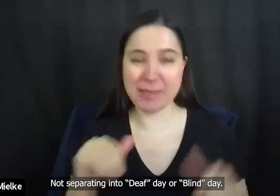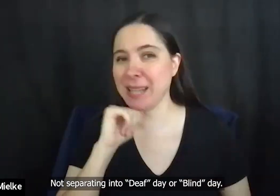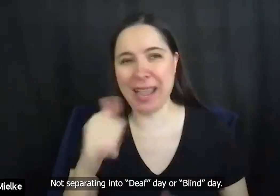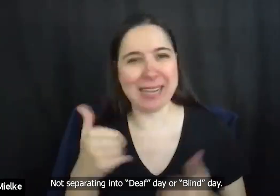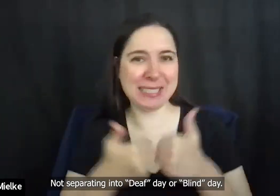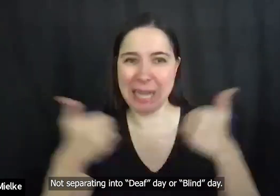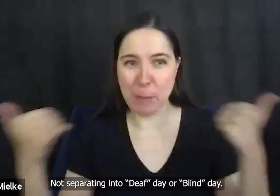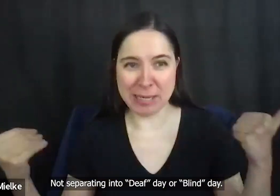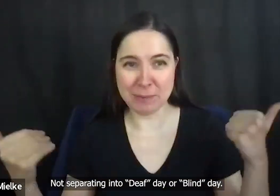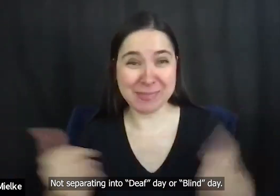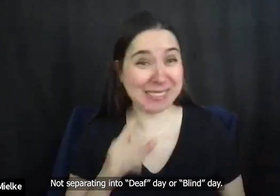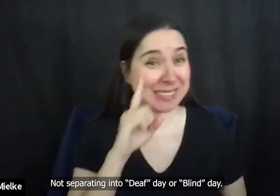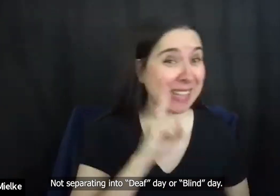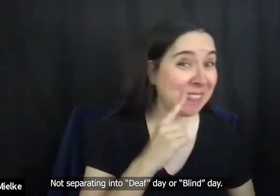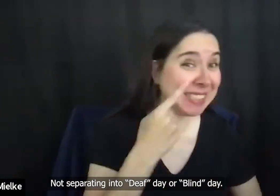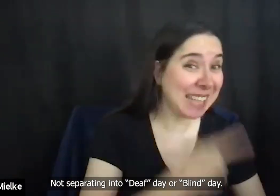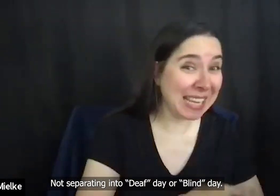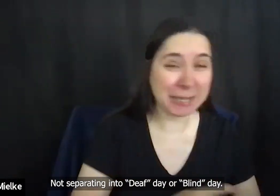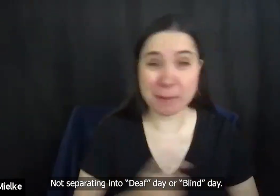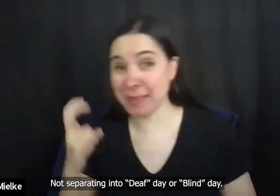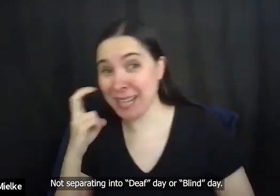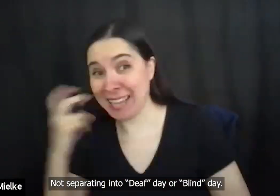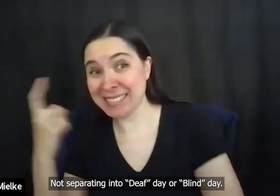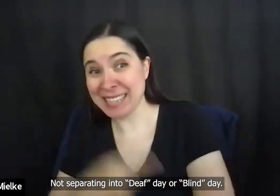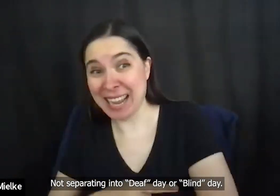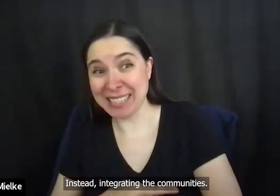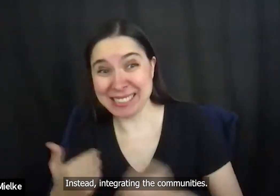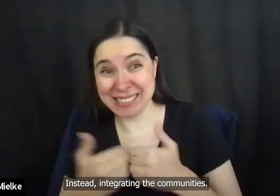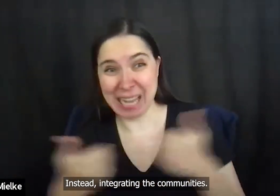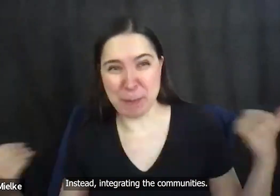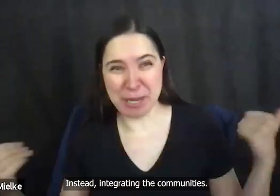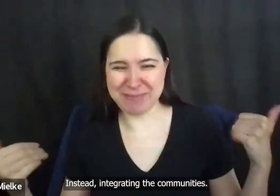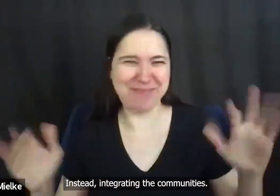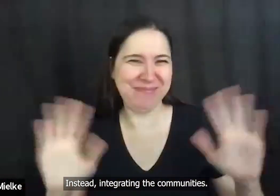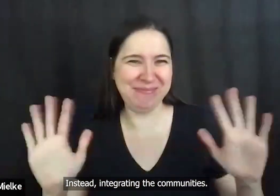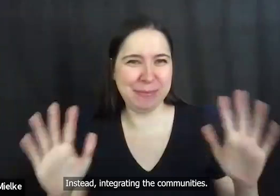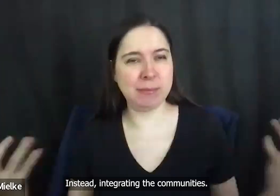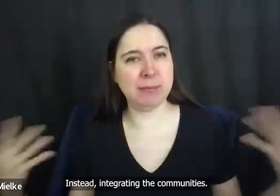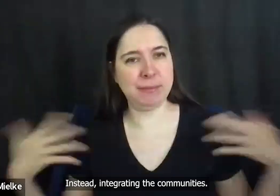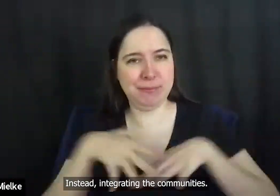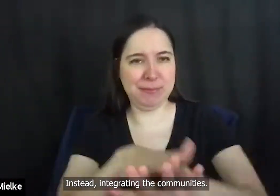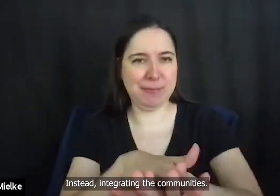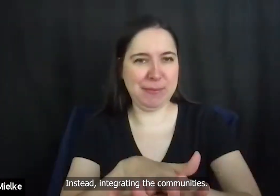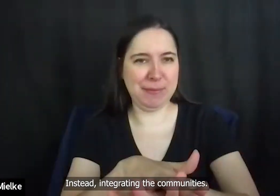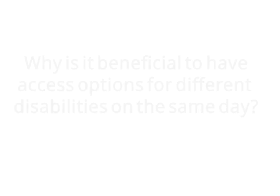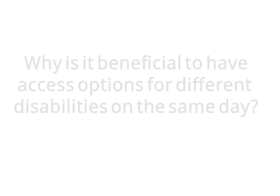Not separating into Deaf Day or Blind Day, instead integrating the communities.